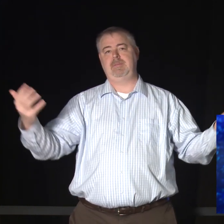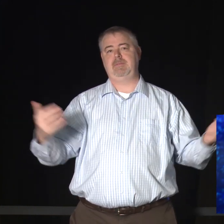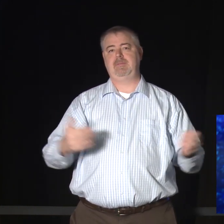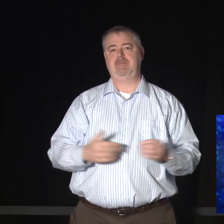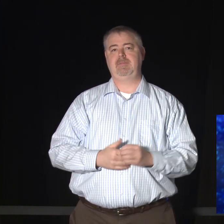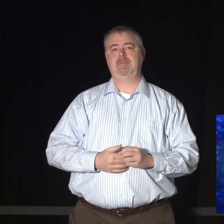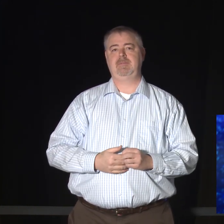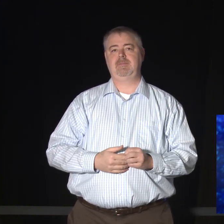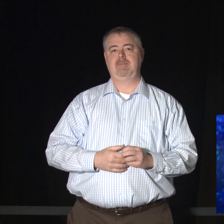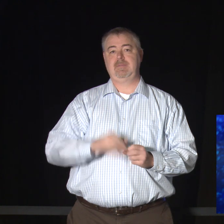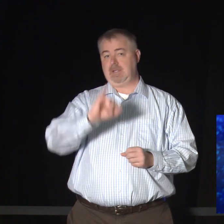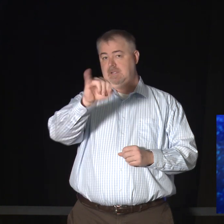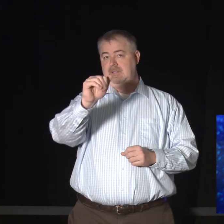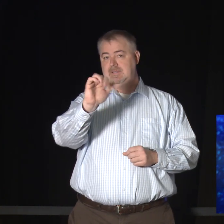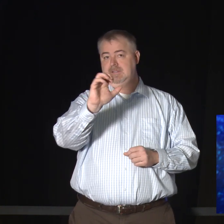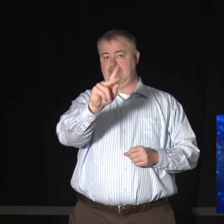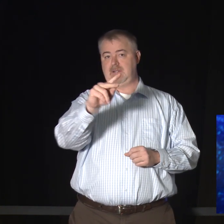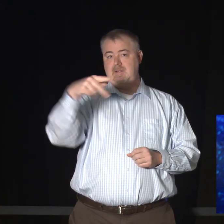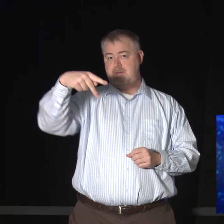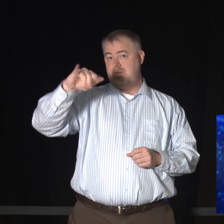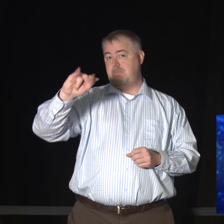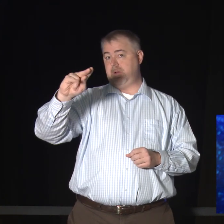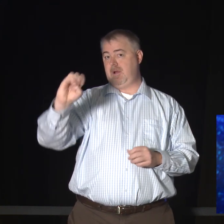Or what about the jack pine?